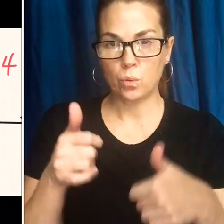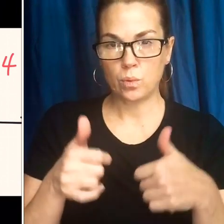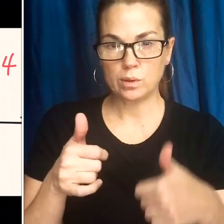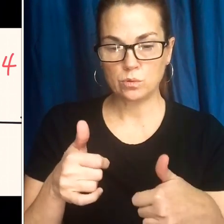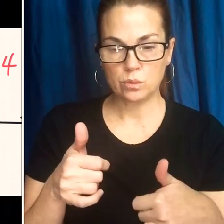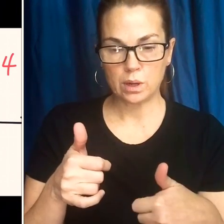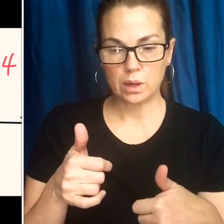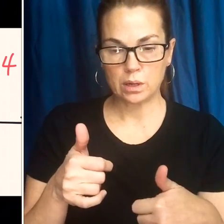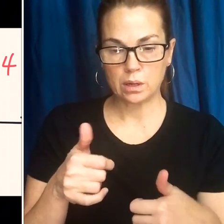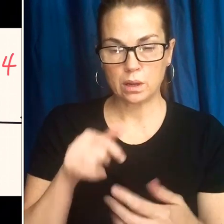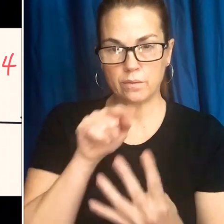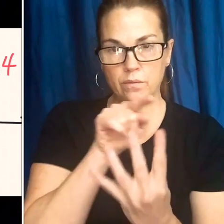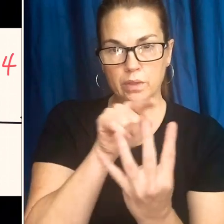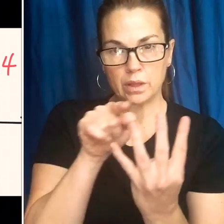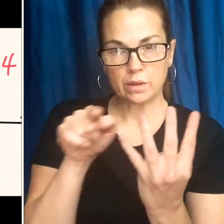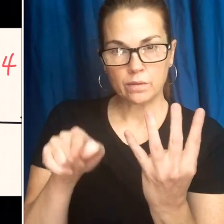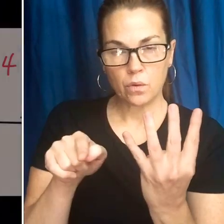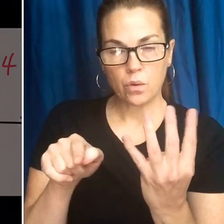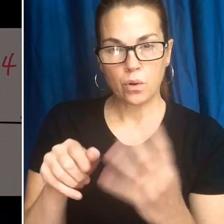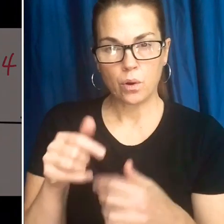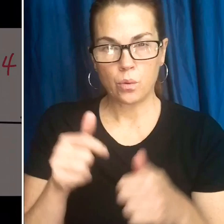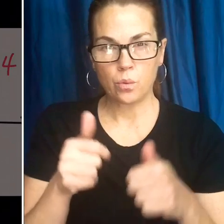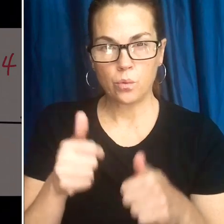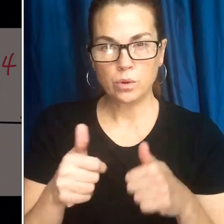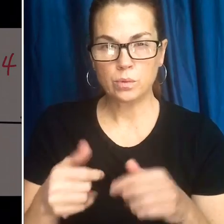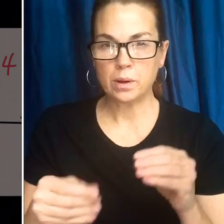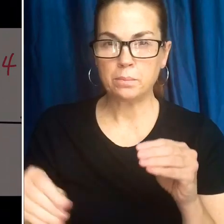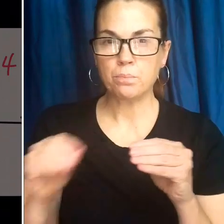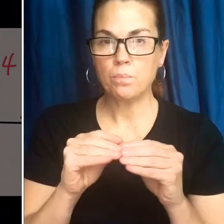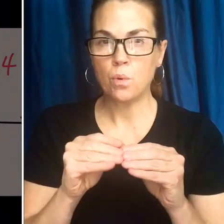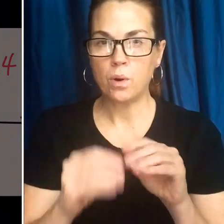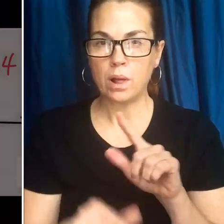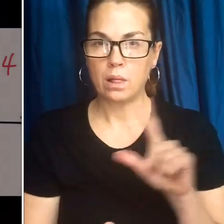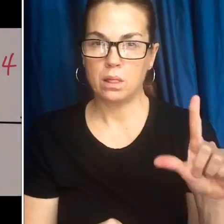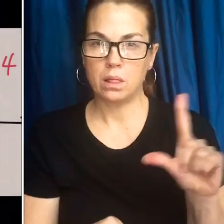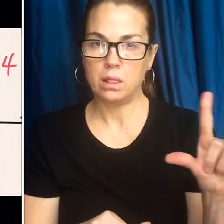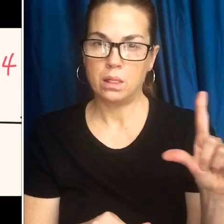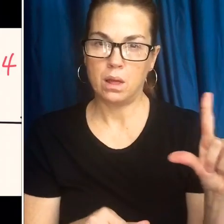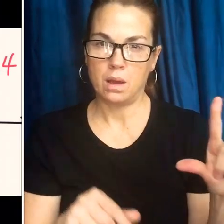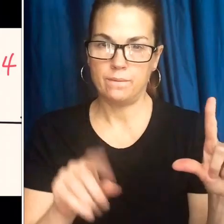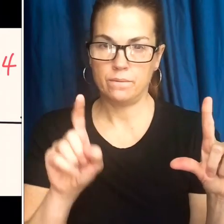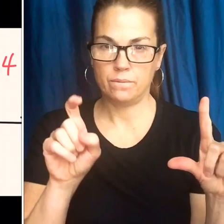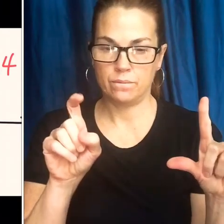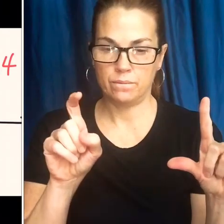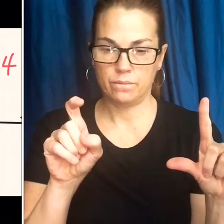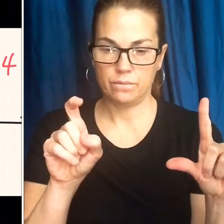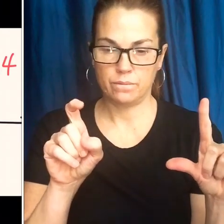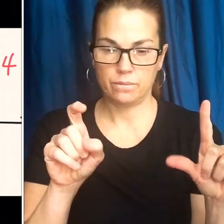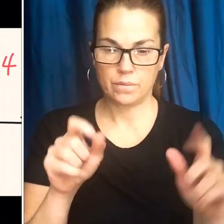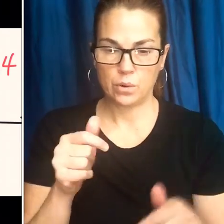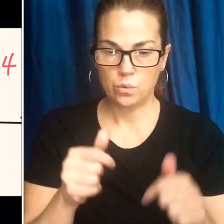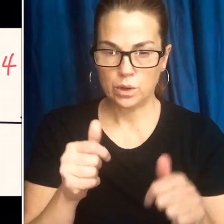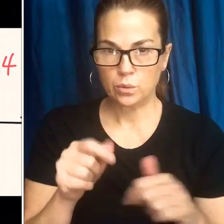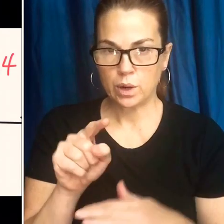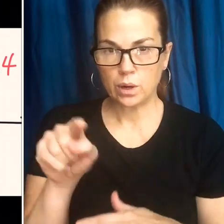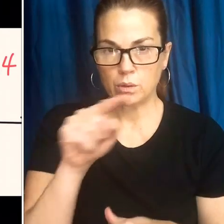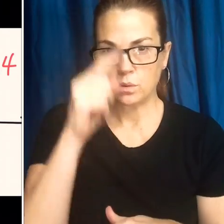these is the absolute least? Would we agree that the biggest